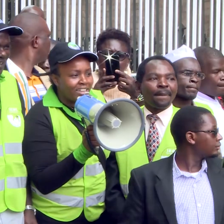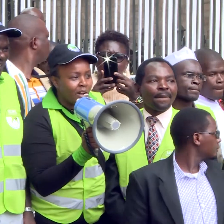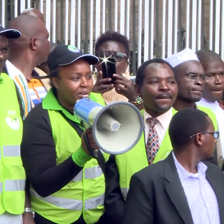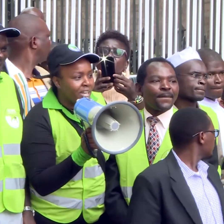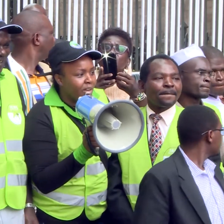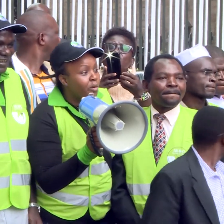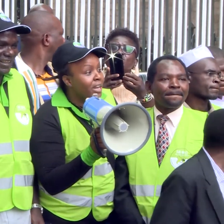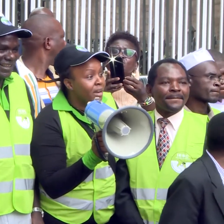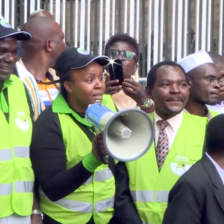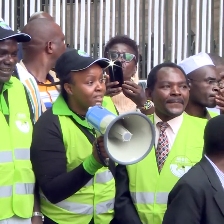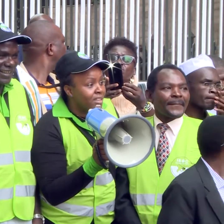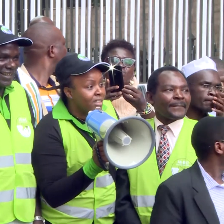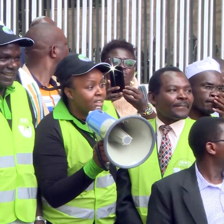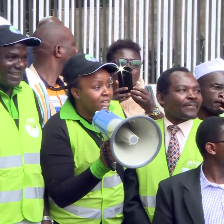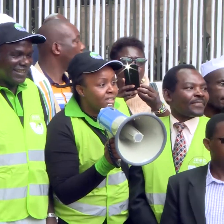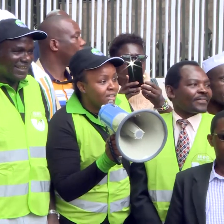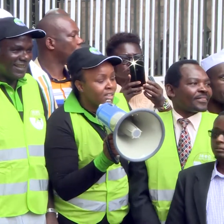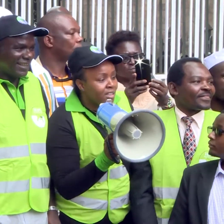Okay, Edgar will move it up.